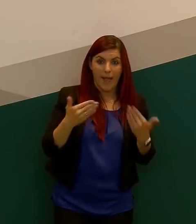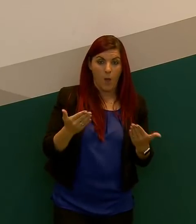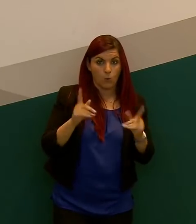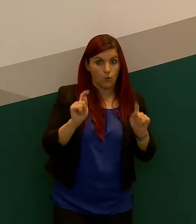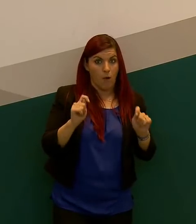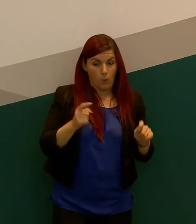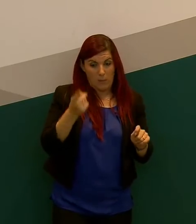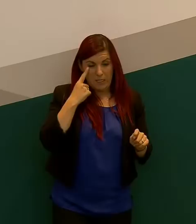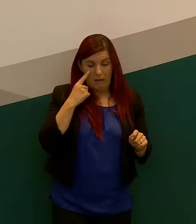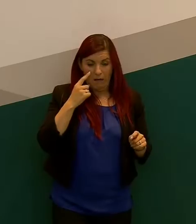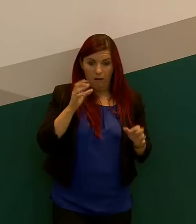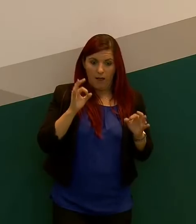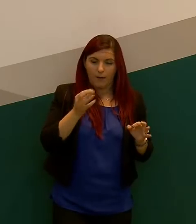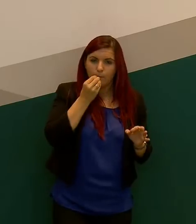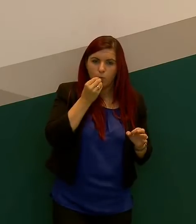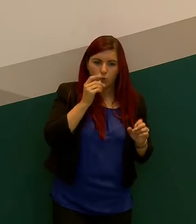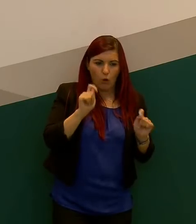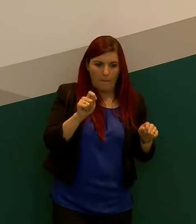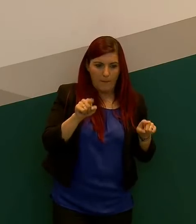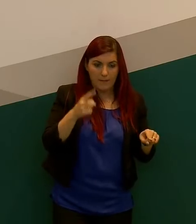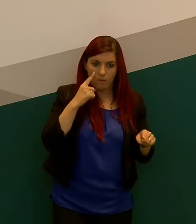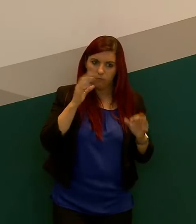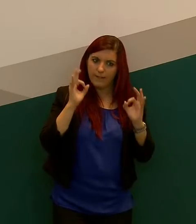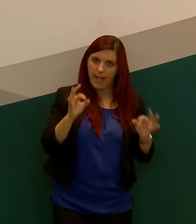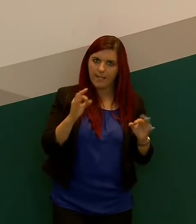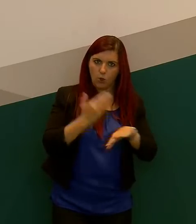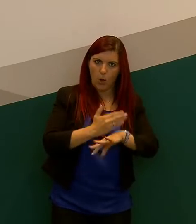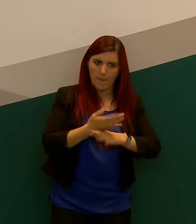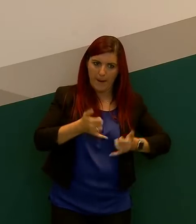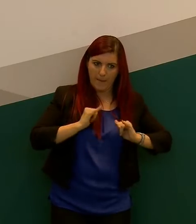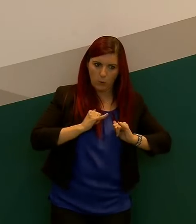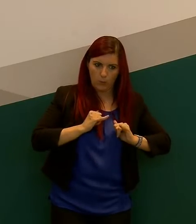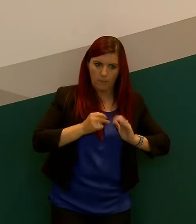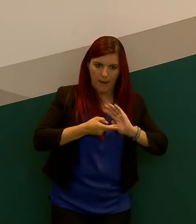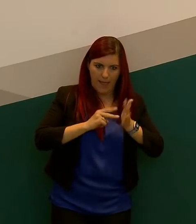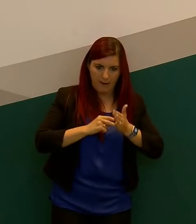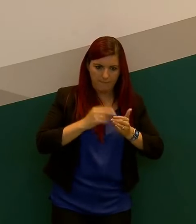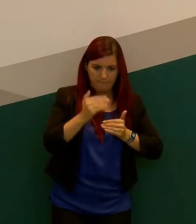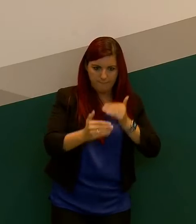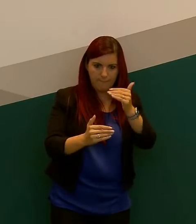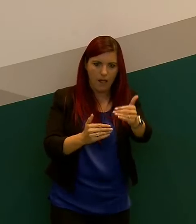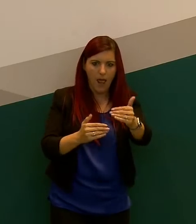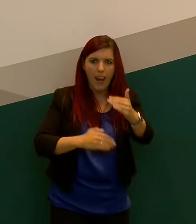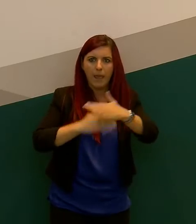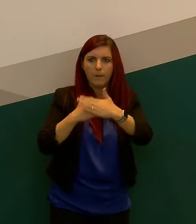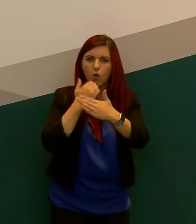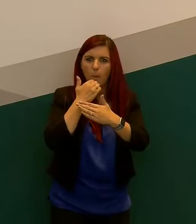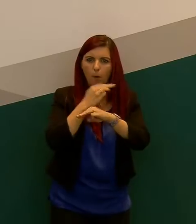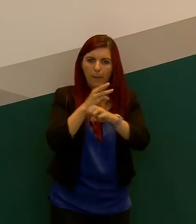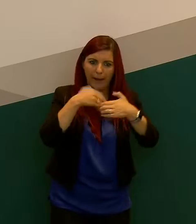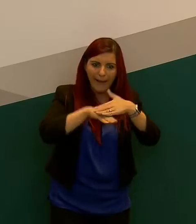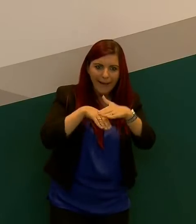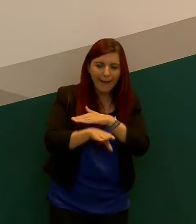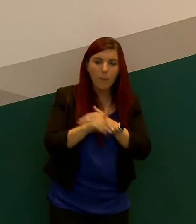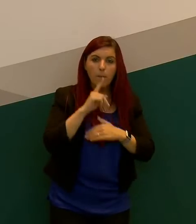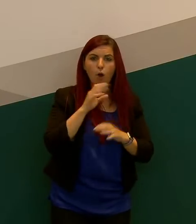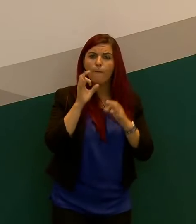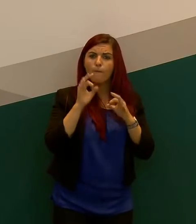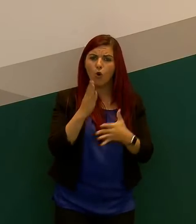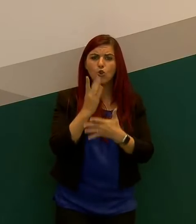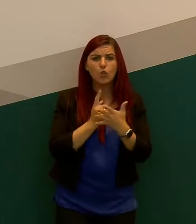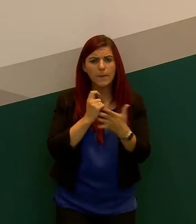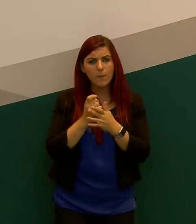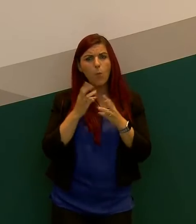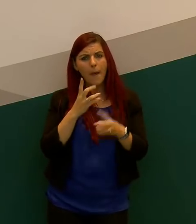job in making arrangements to reduce the footfall, so to speak, of people. But there will be, within